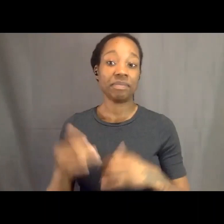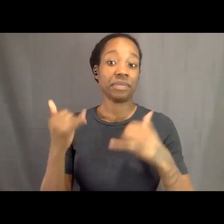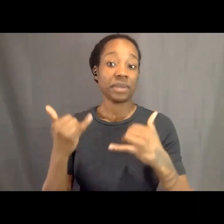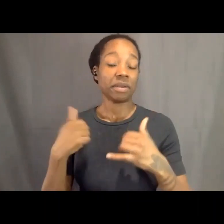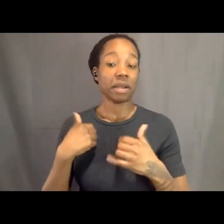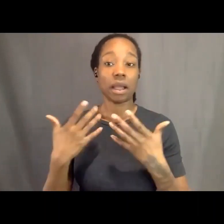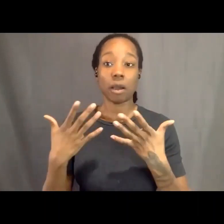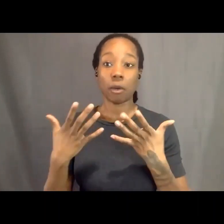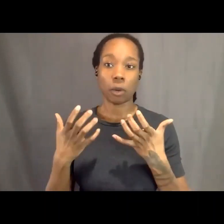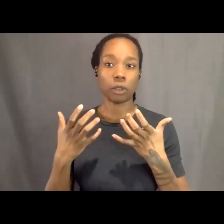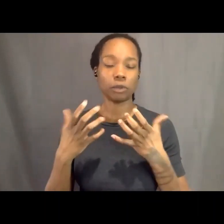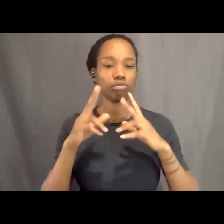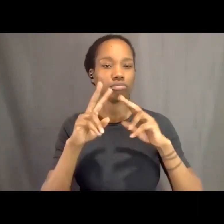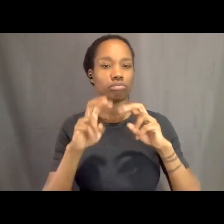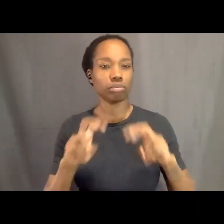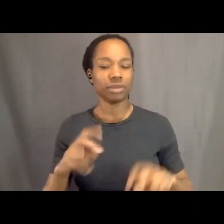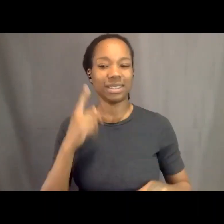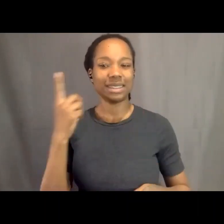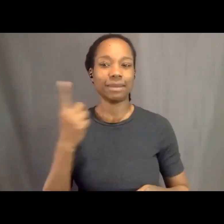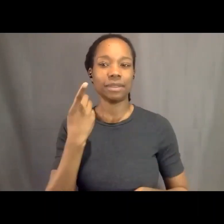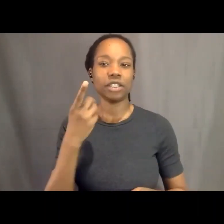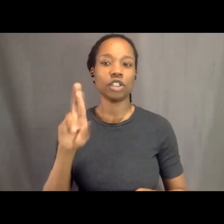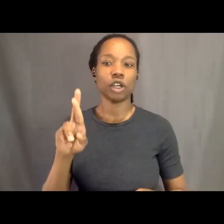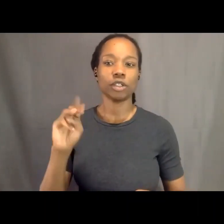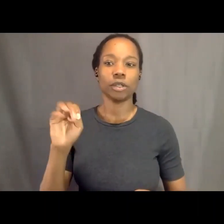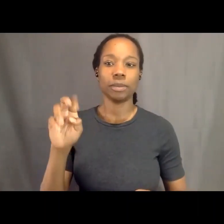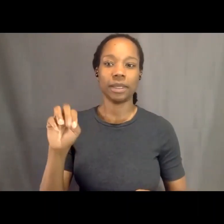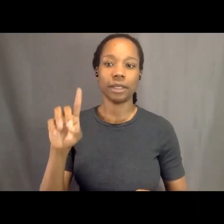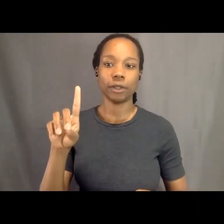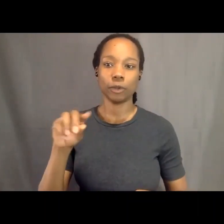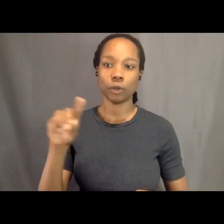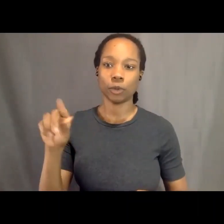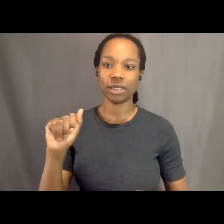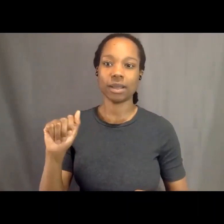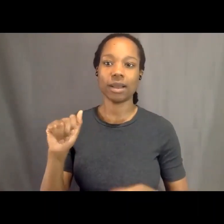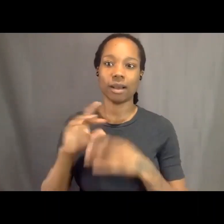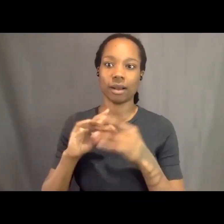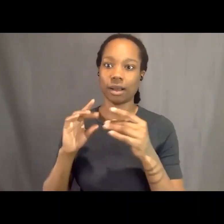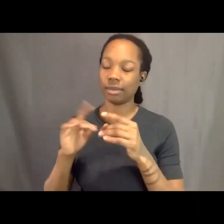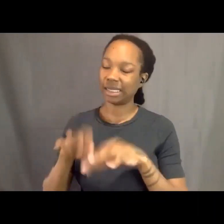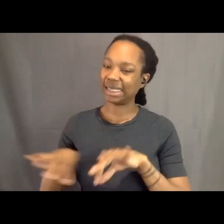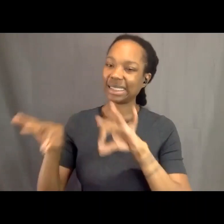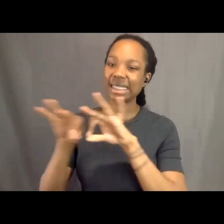something he said that is key. And I think that as we're looking at how we're going to